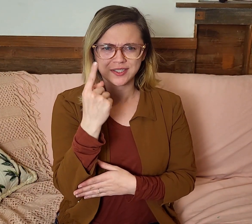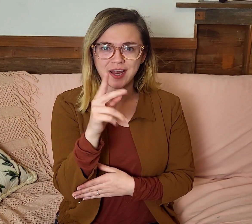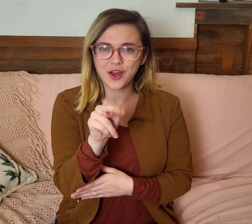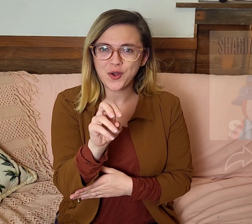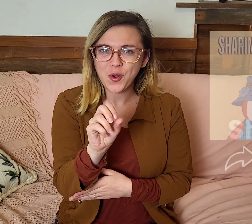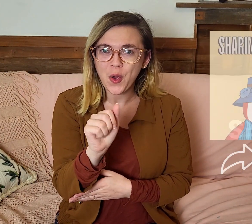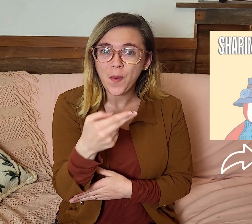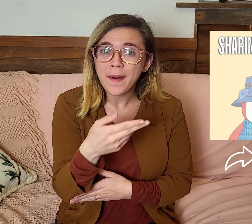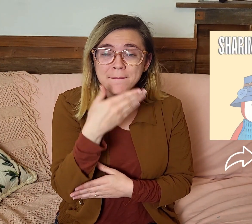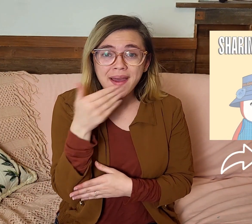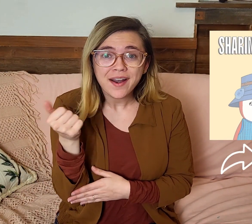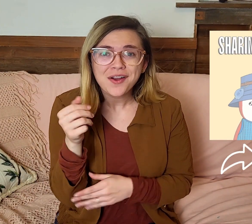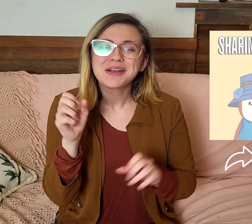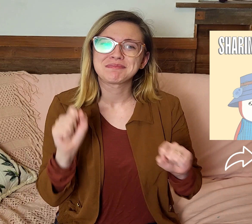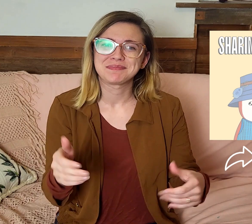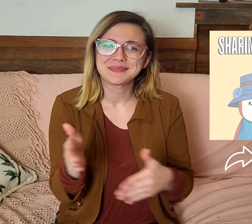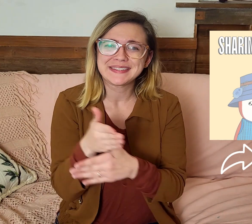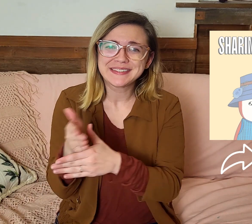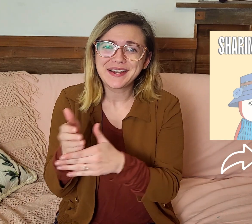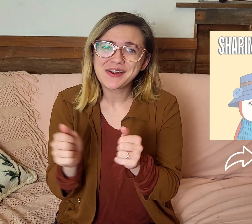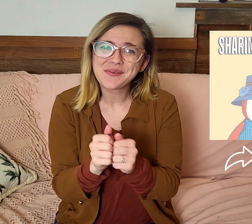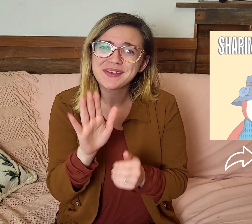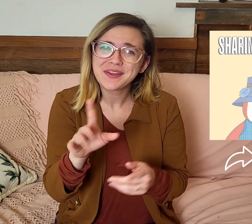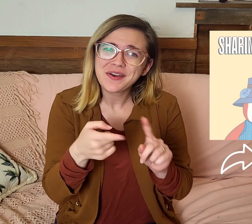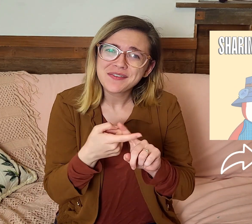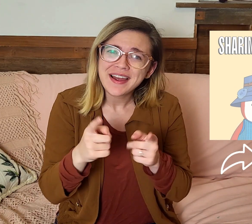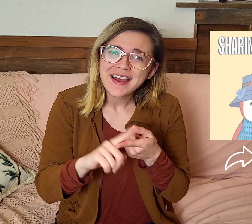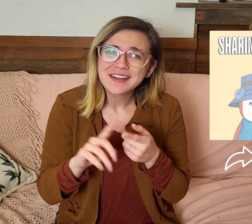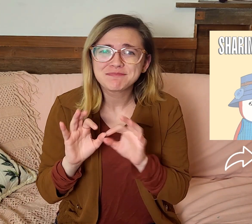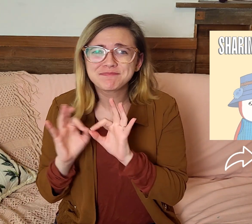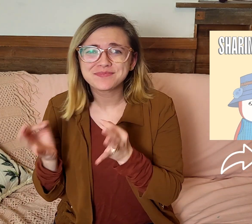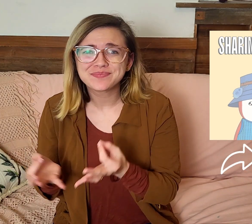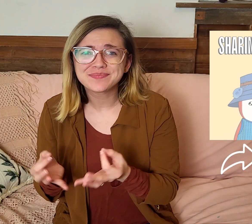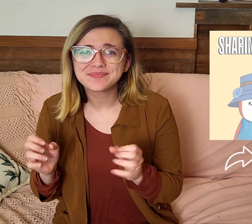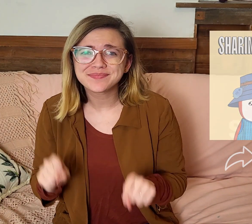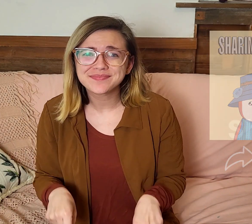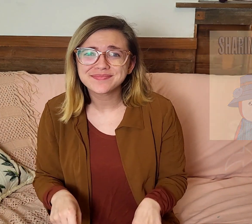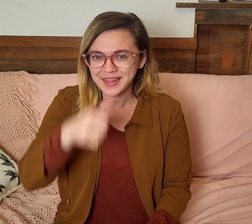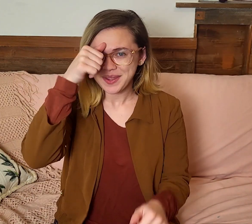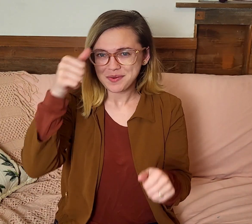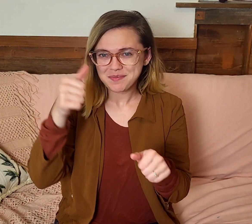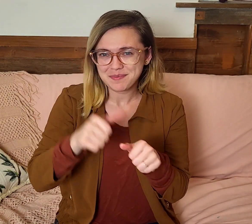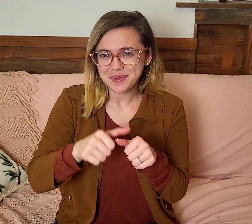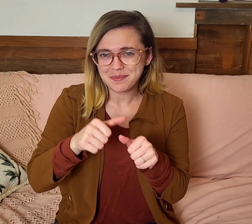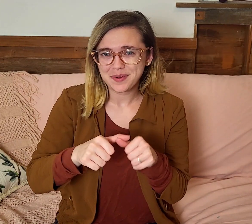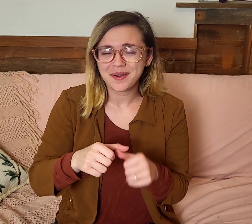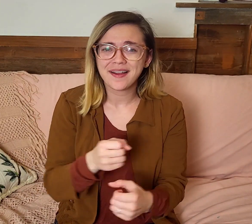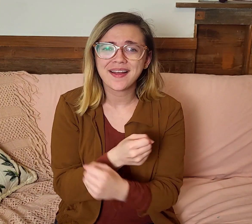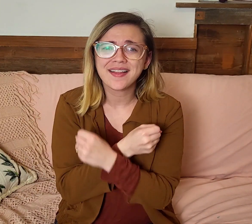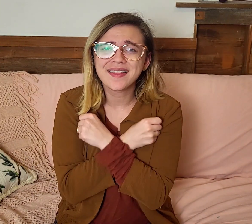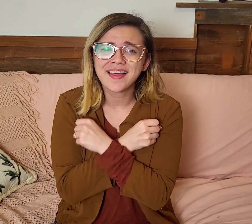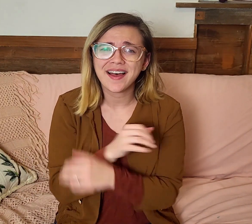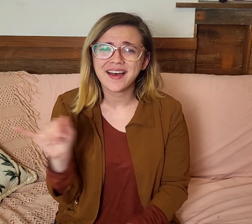you understand Noah better, you can share with your friends and family. Remember,